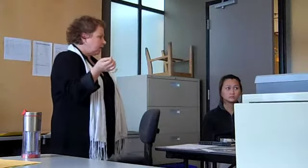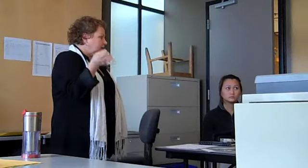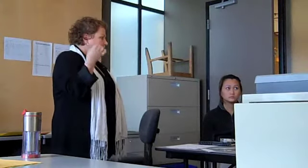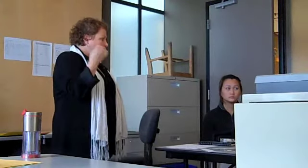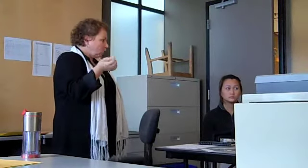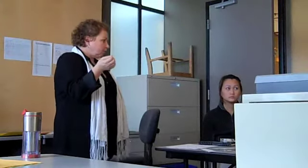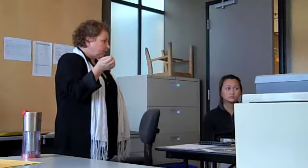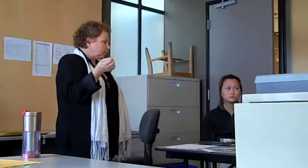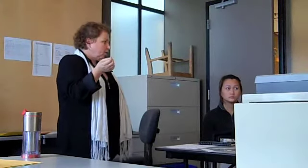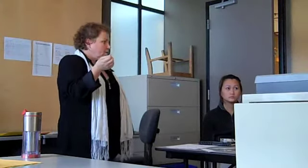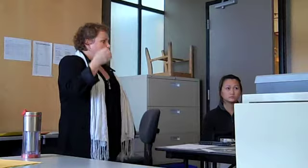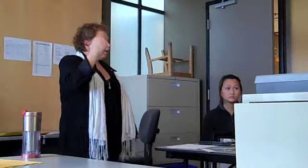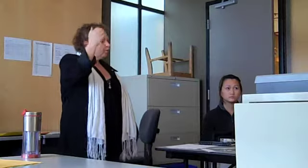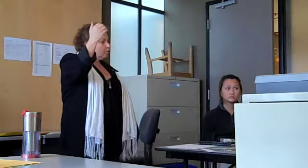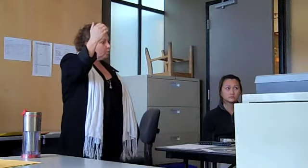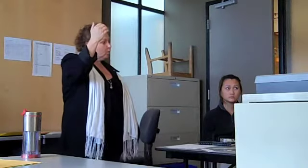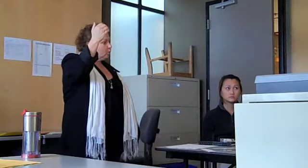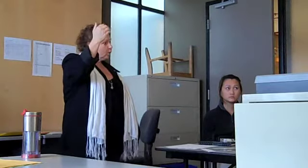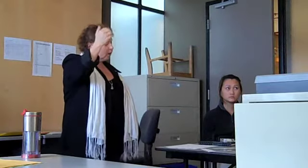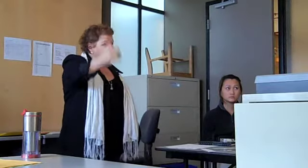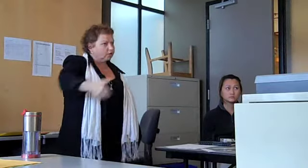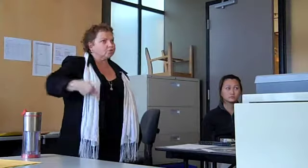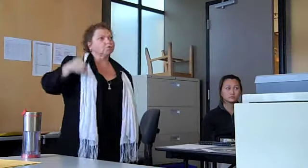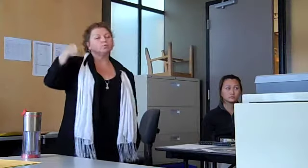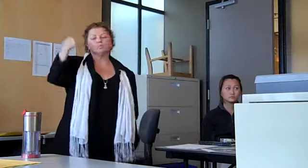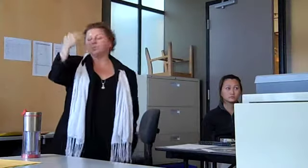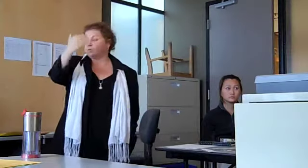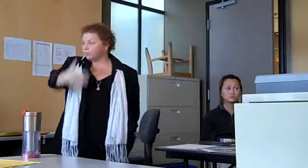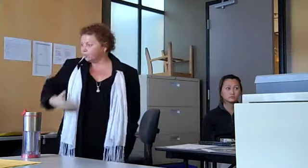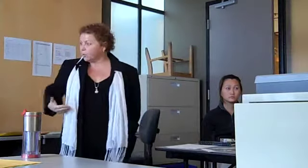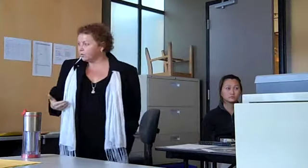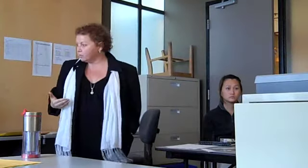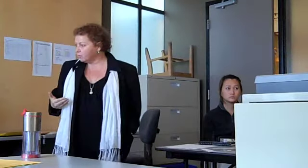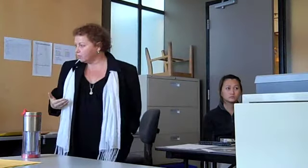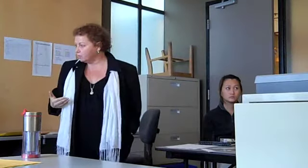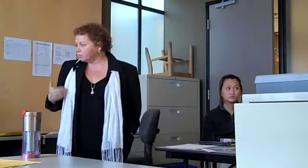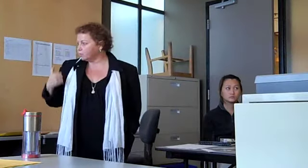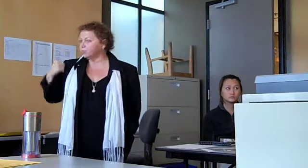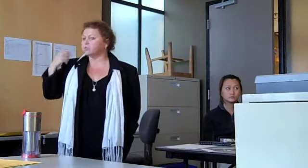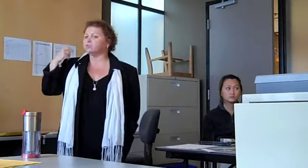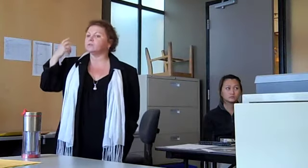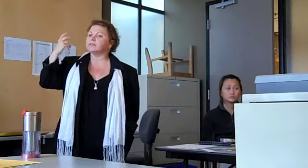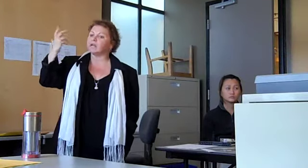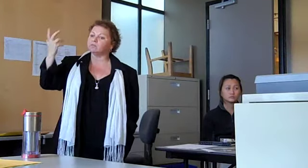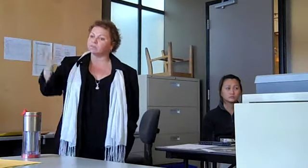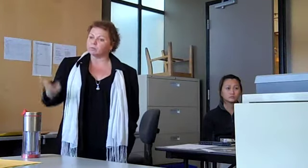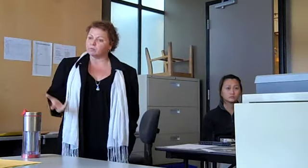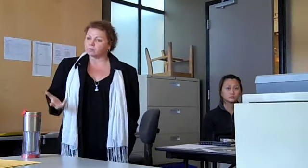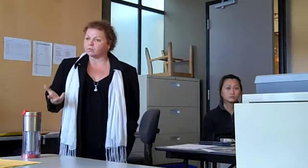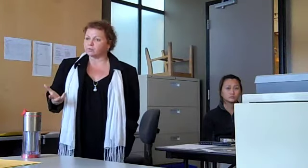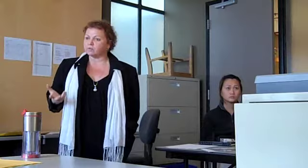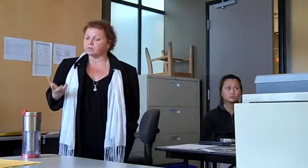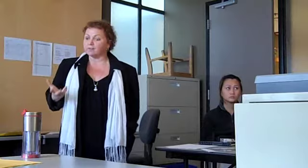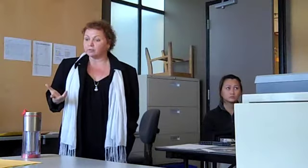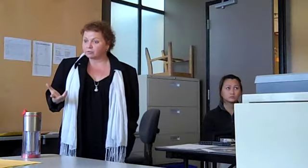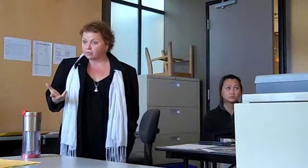course where you, uh, do the first part of your research, which is usually kind of doing research into the literature,